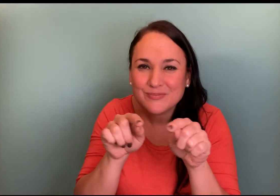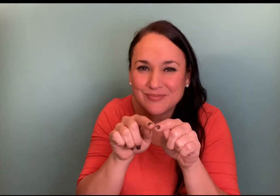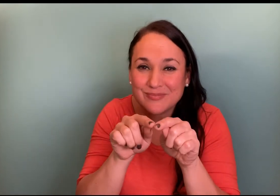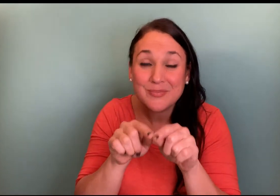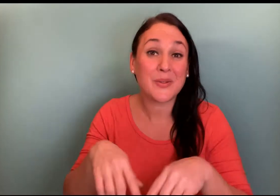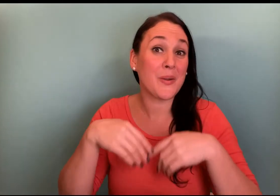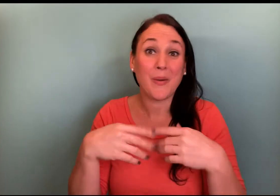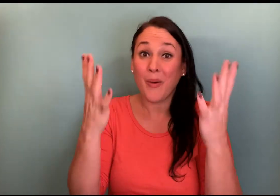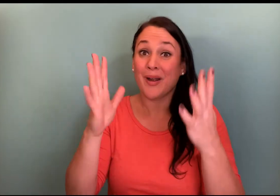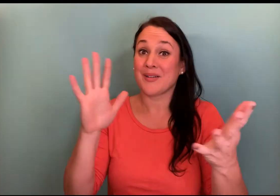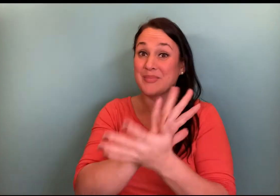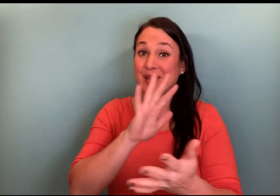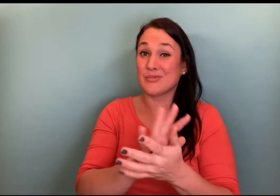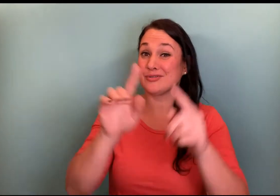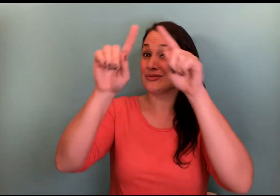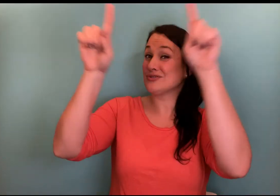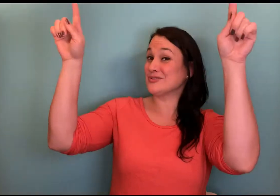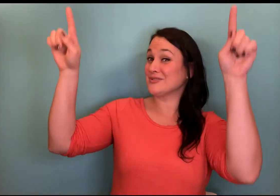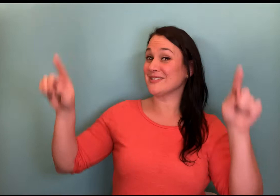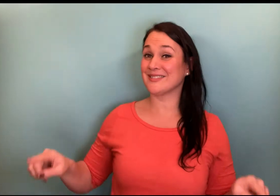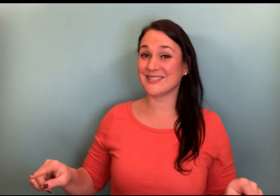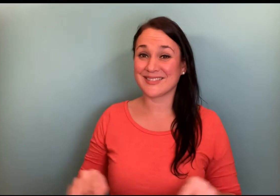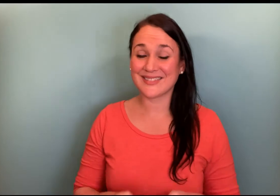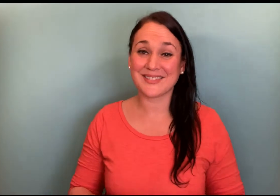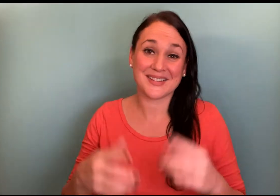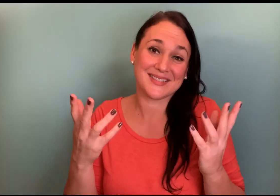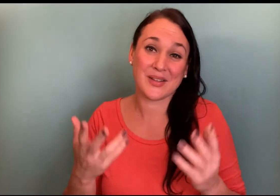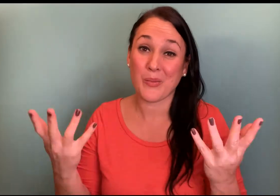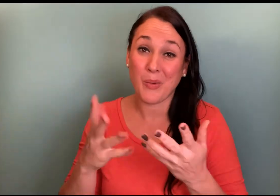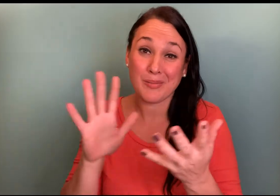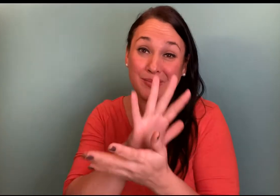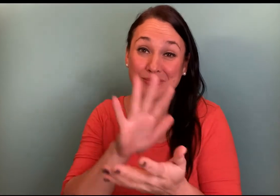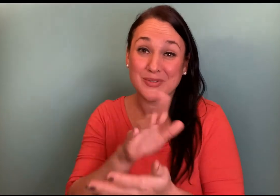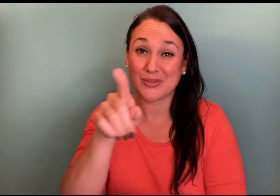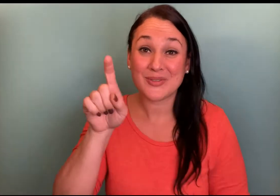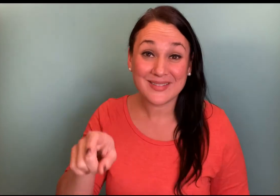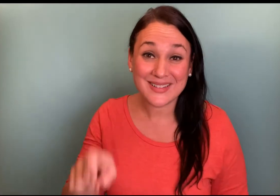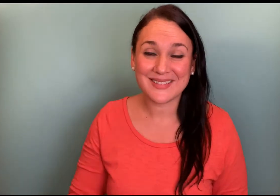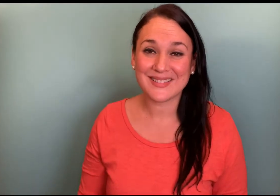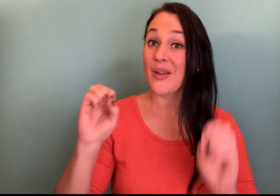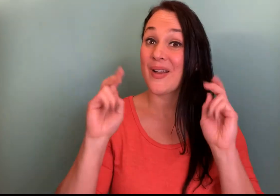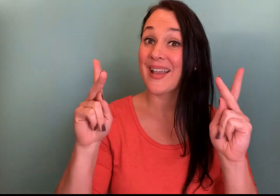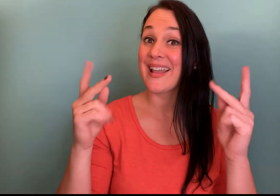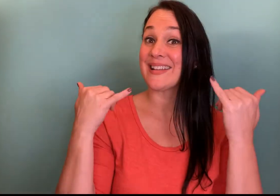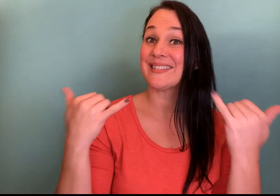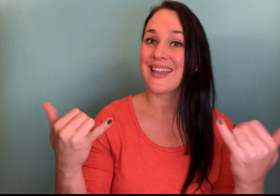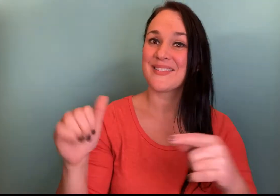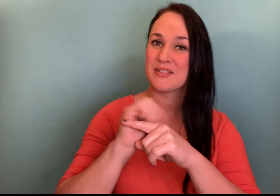paper's ginormous. What's the paper that you need? Okay, now let's practice with your